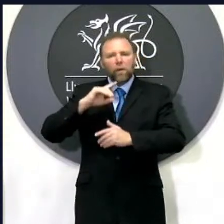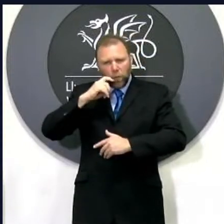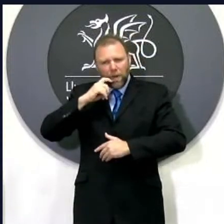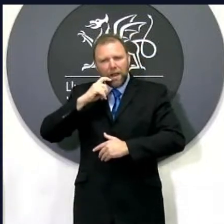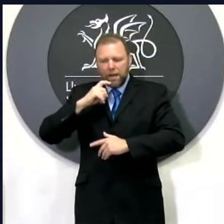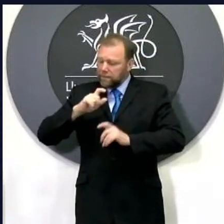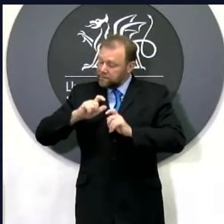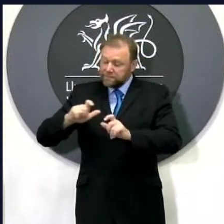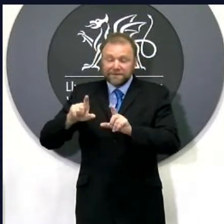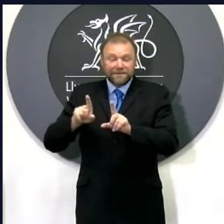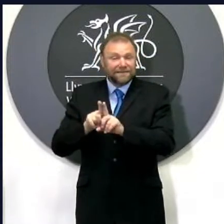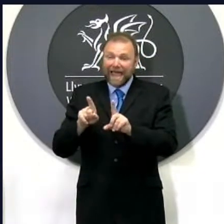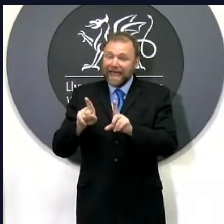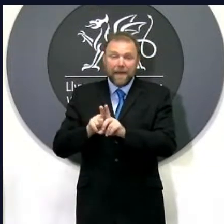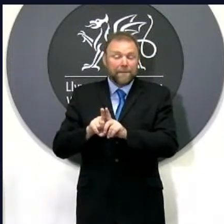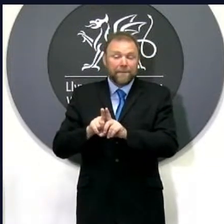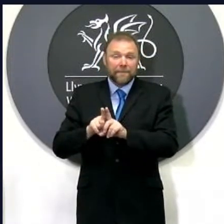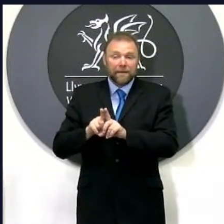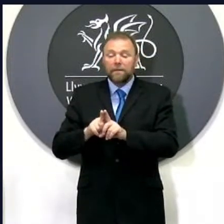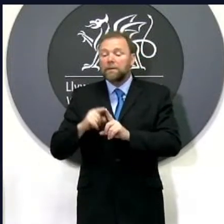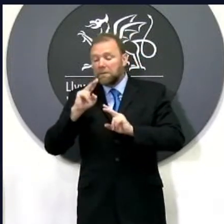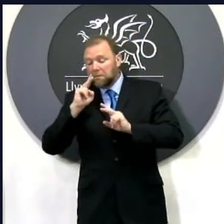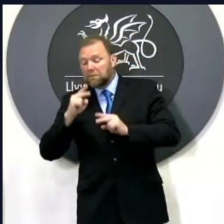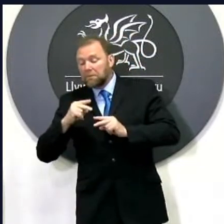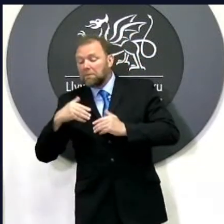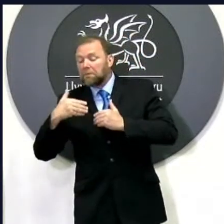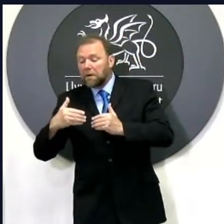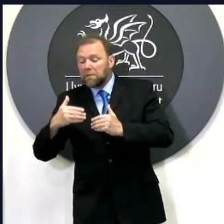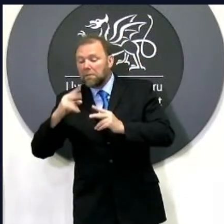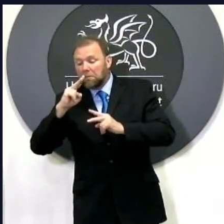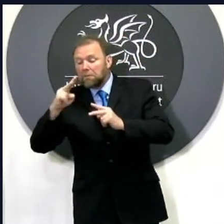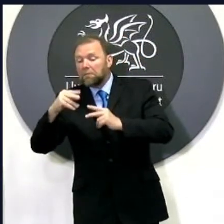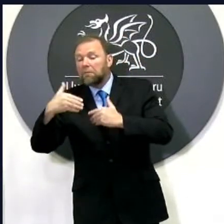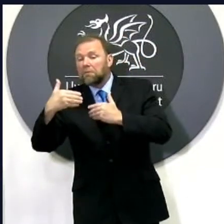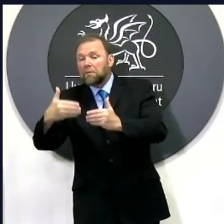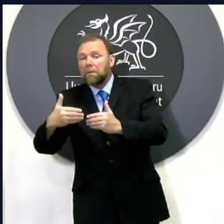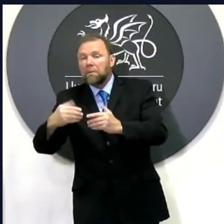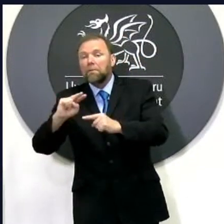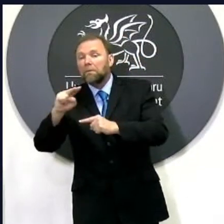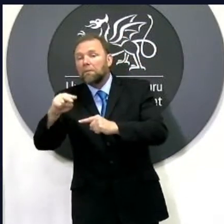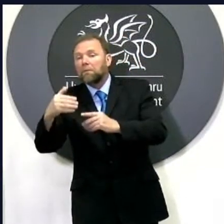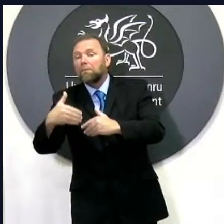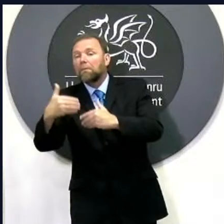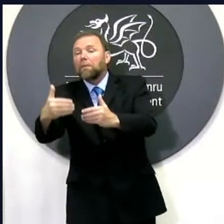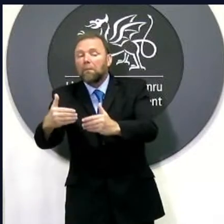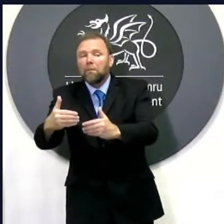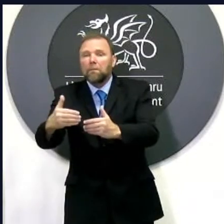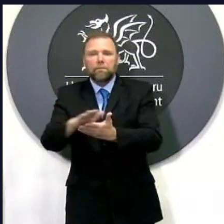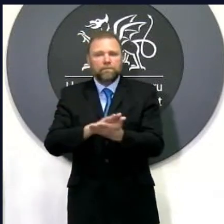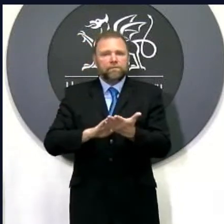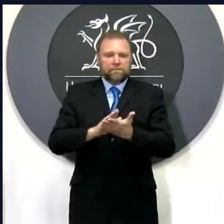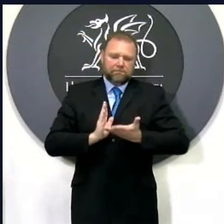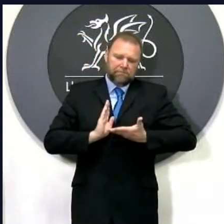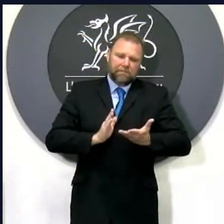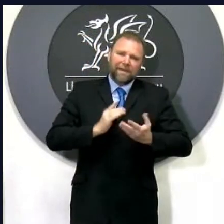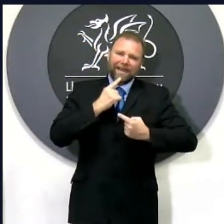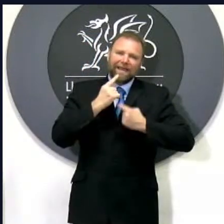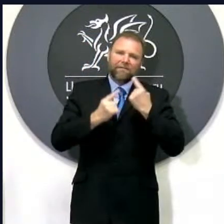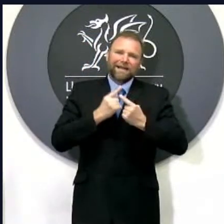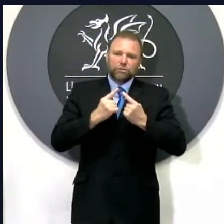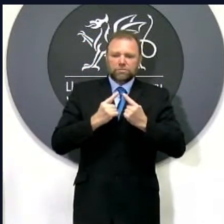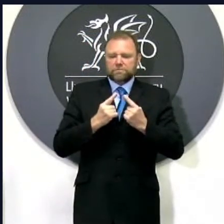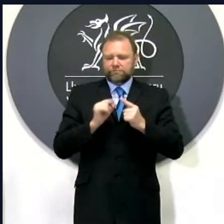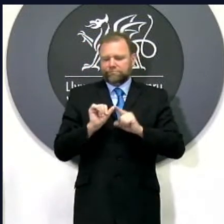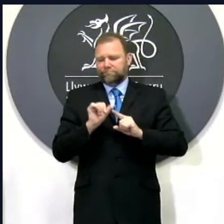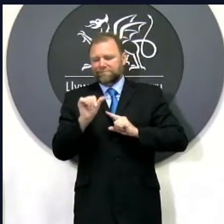done up until now and give further indications beyond the end of May and into June and further into the